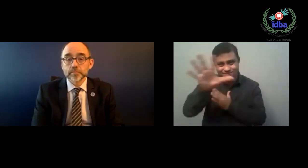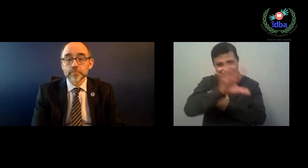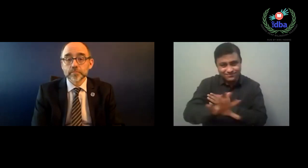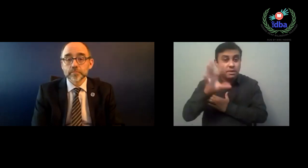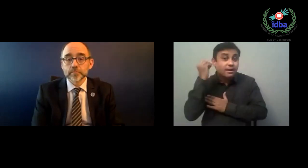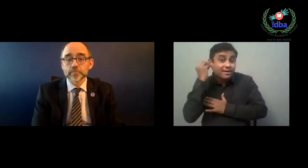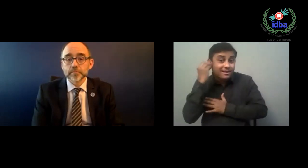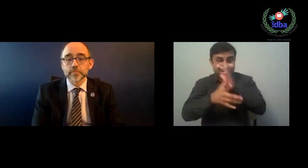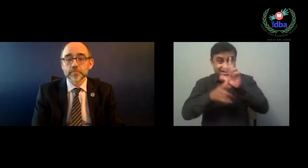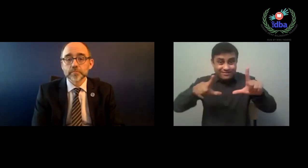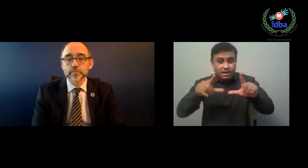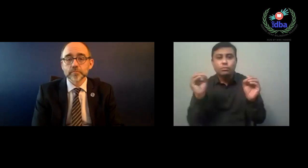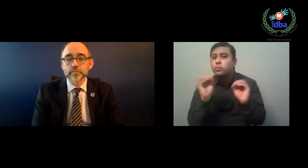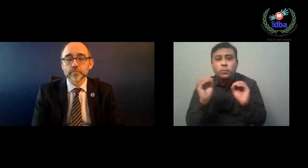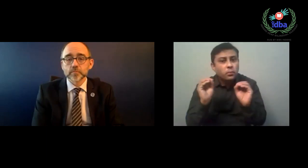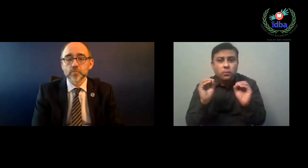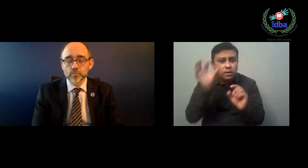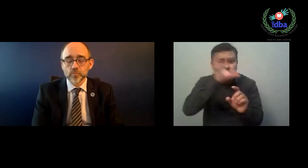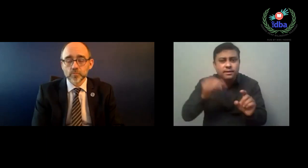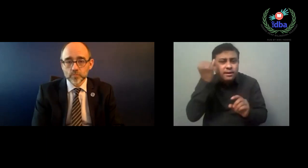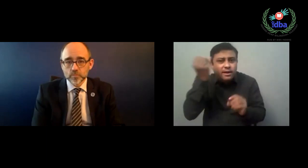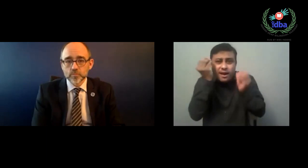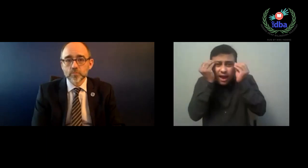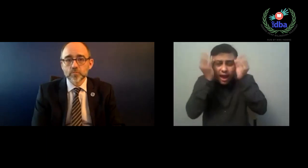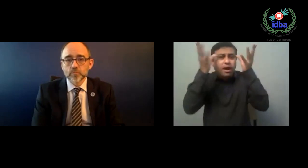there are many schools in India, and